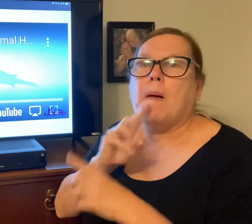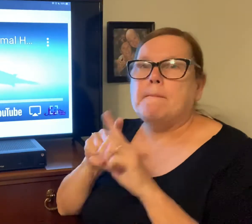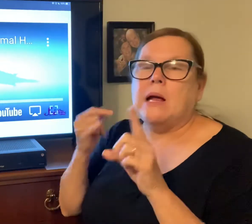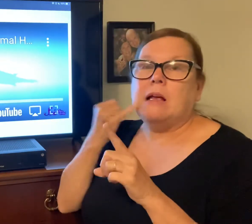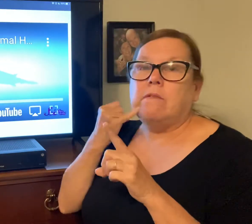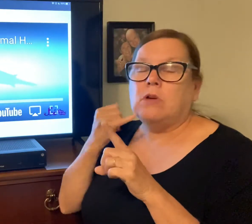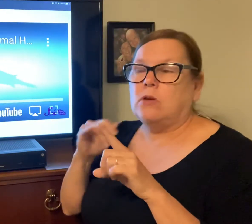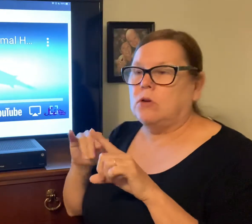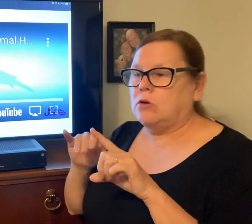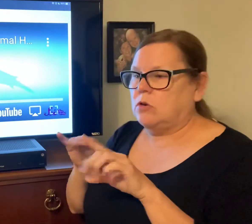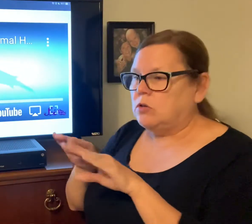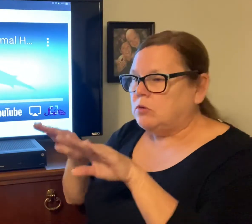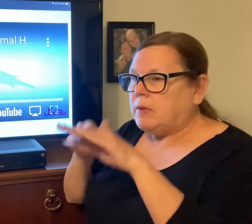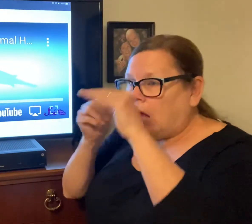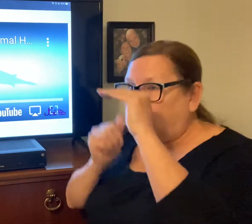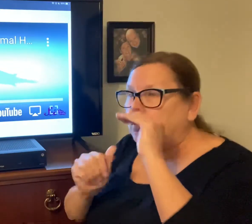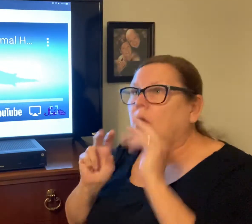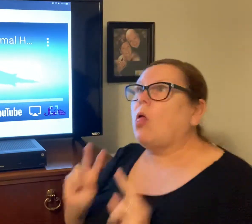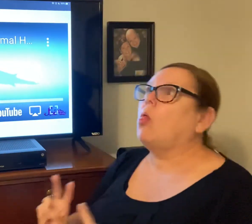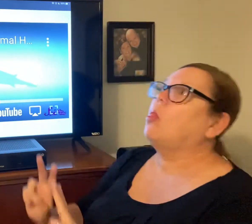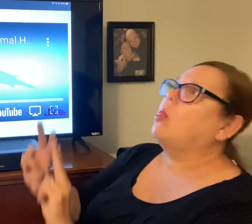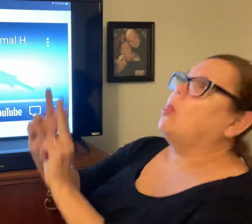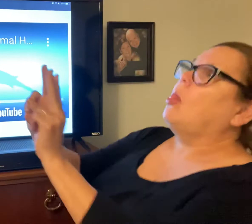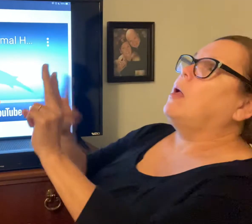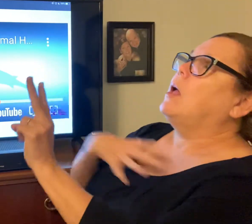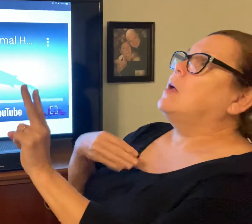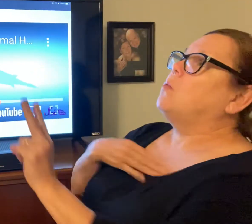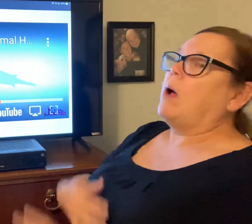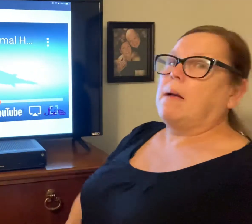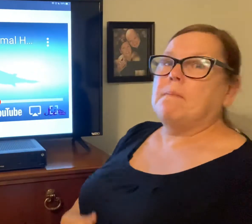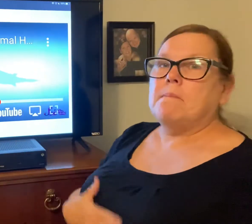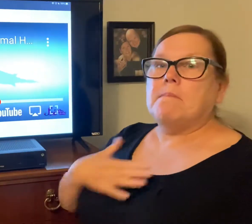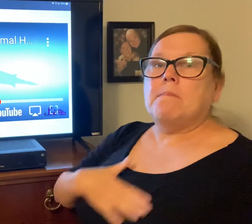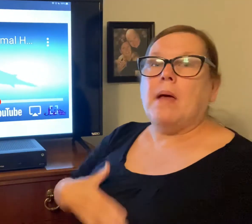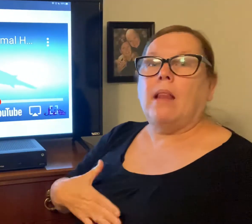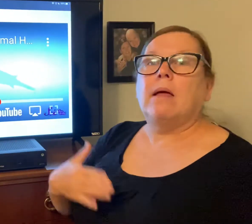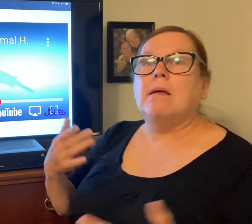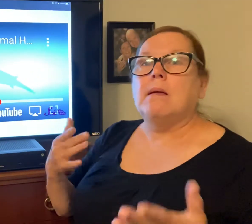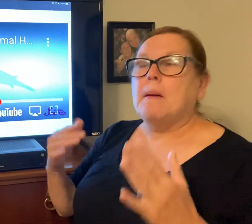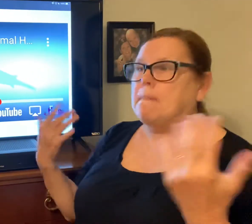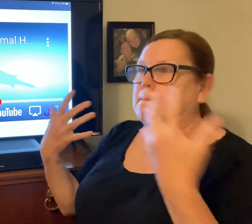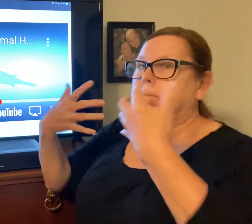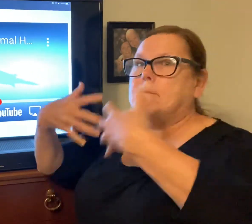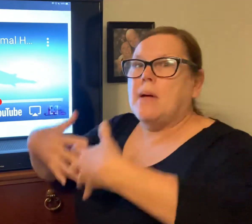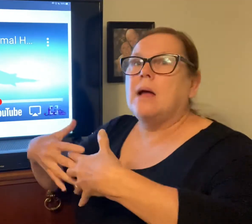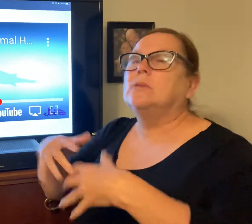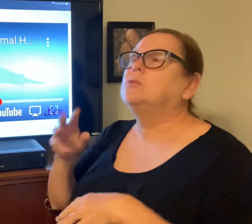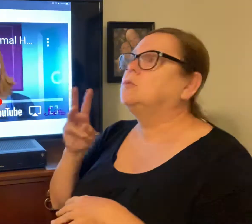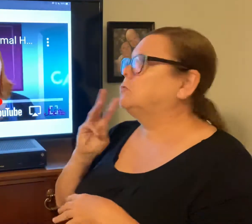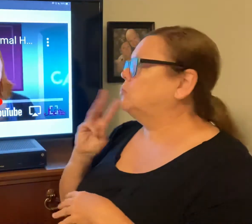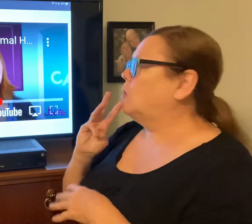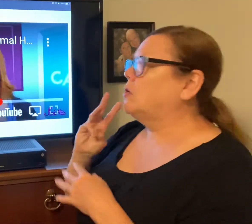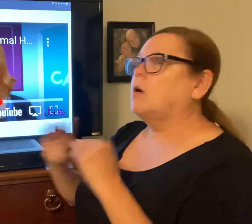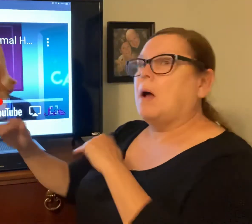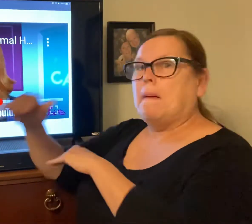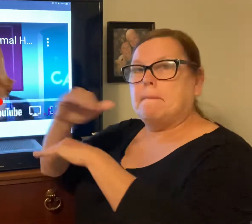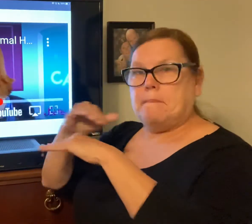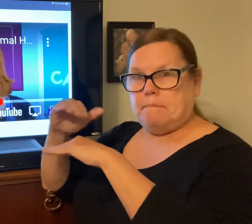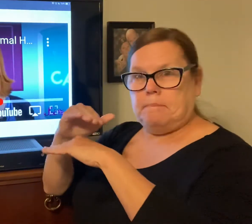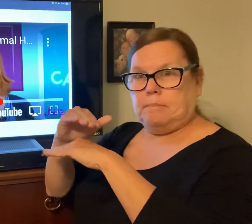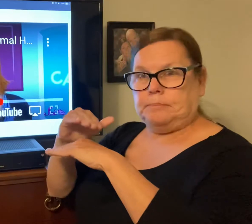were swimming under the shark and looking up, its white belly would match the lighter water above as the sun shines through it. You might say